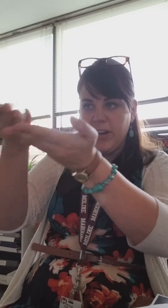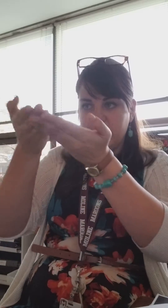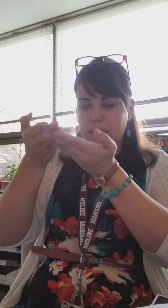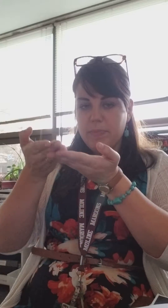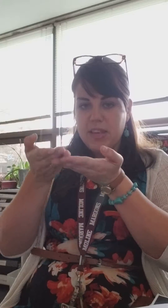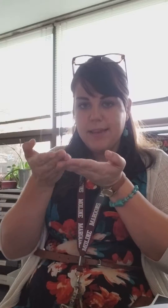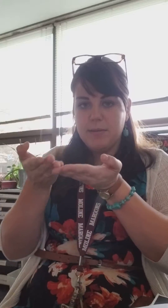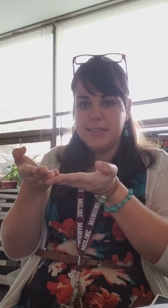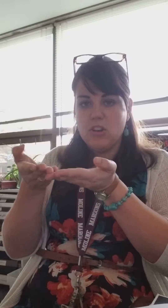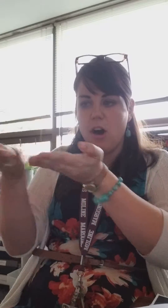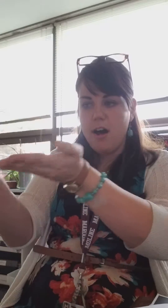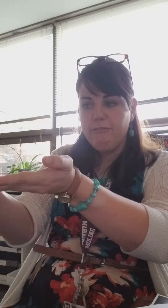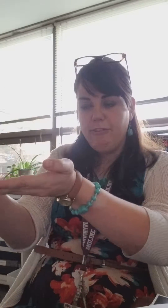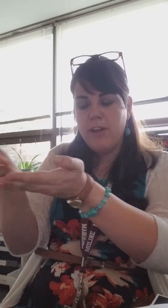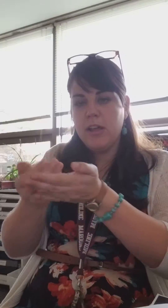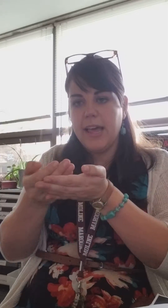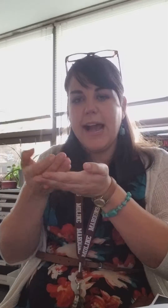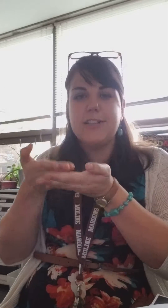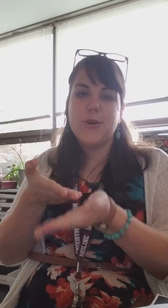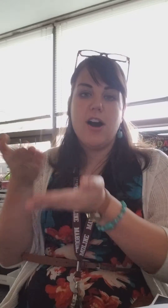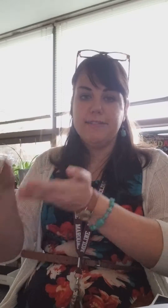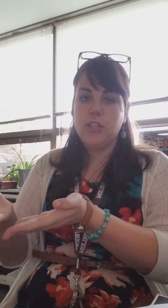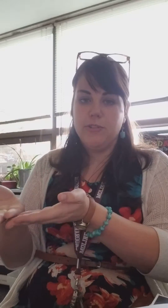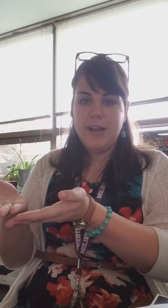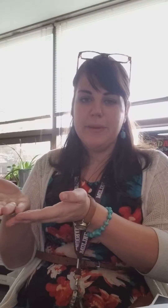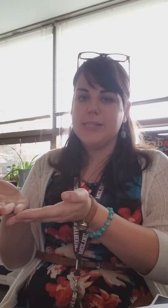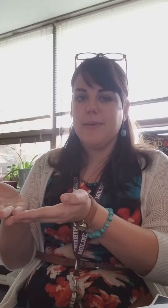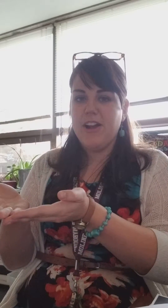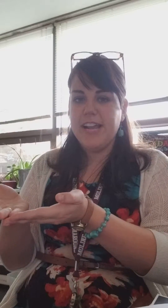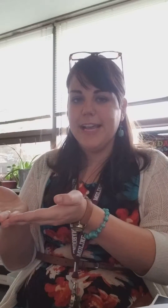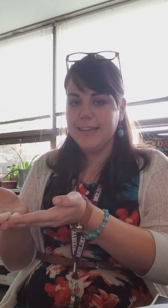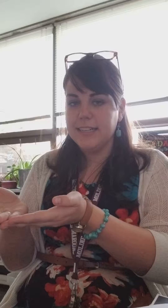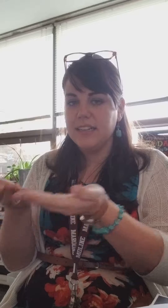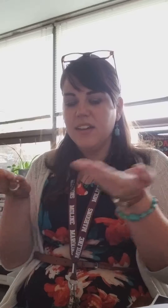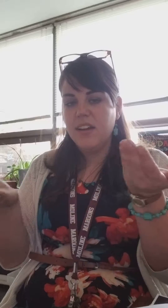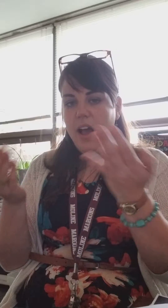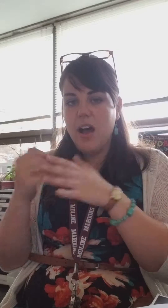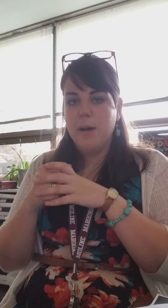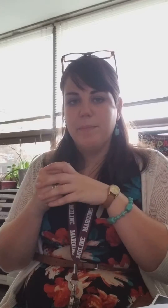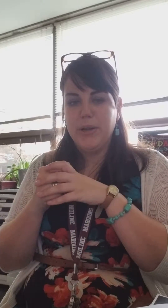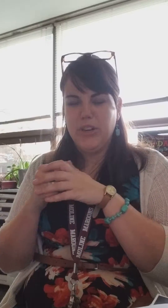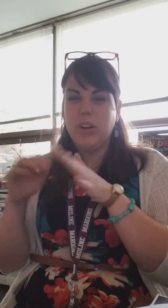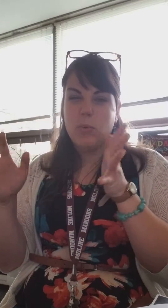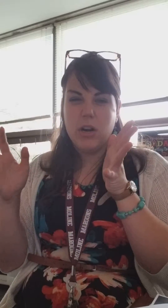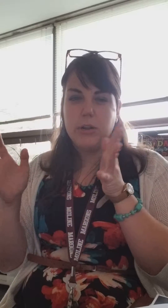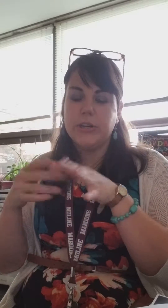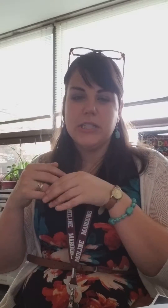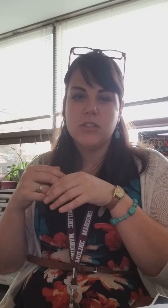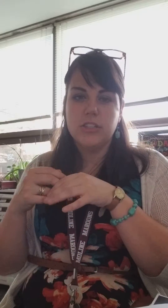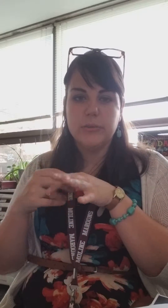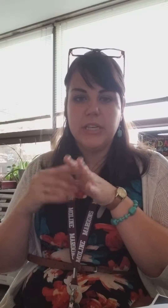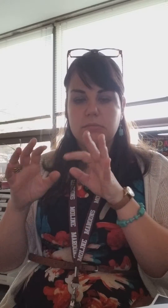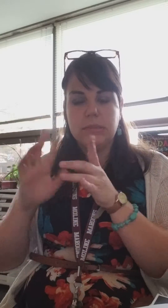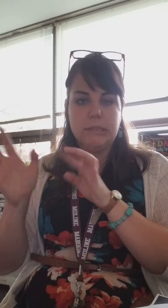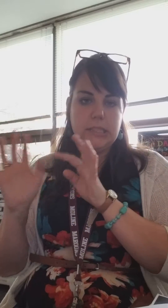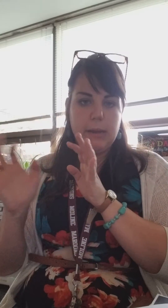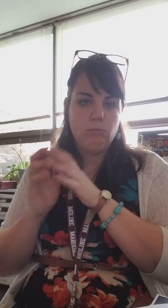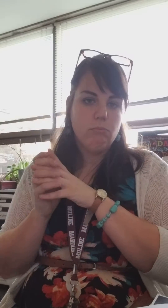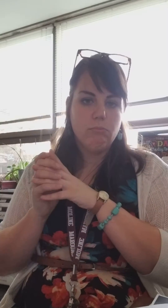bringing something that was off, like I do it off to the right because I'm right-handed, but you're going to want all your kids to do it the same